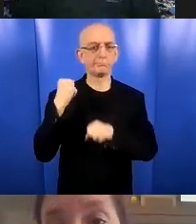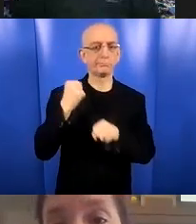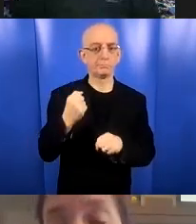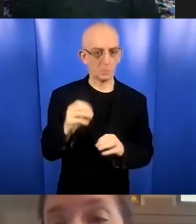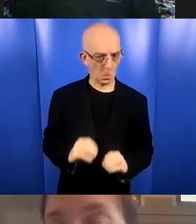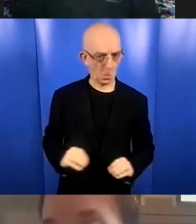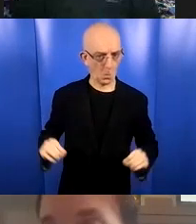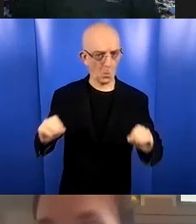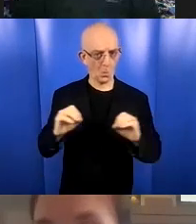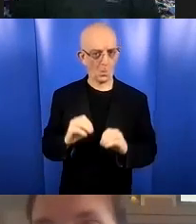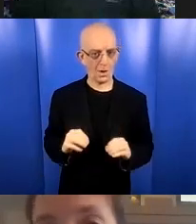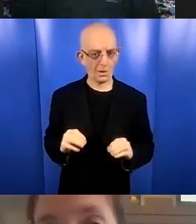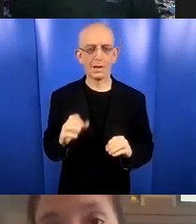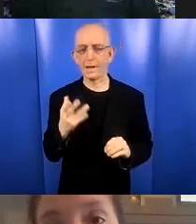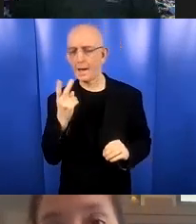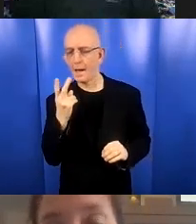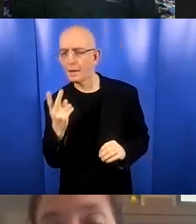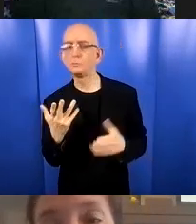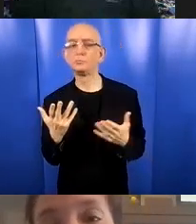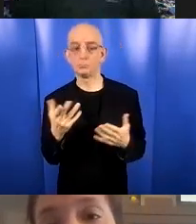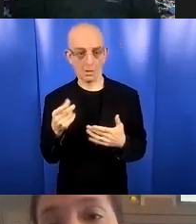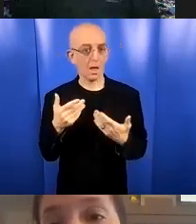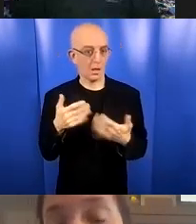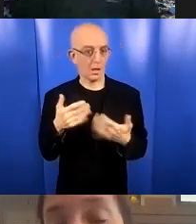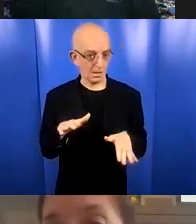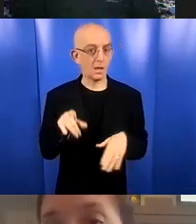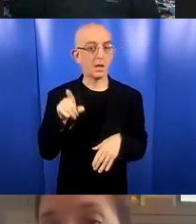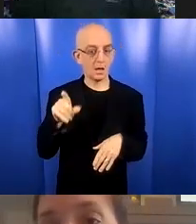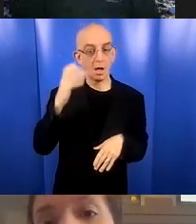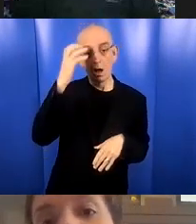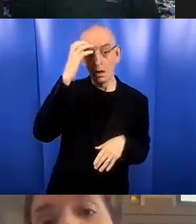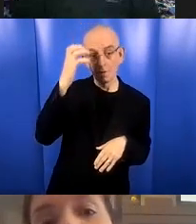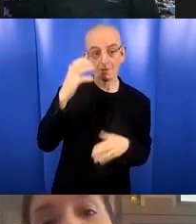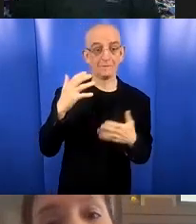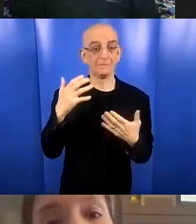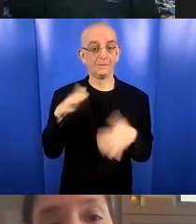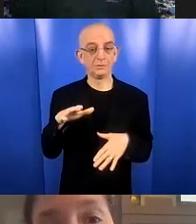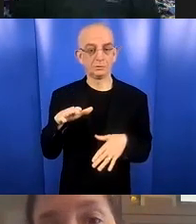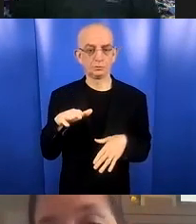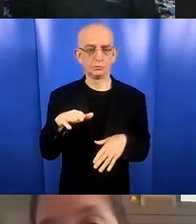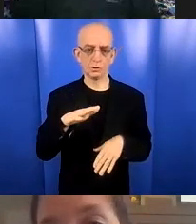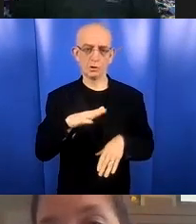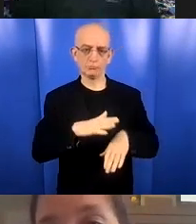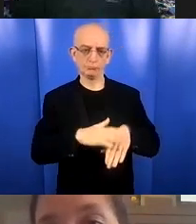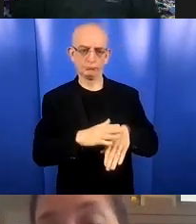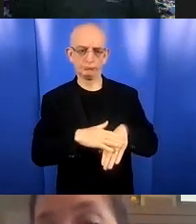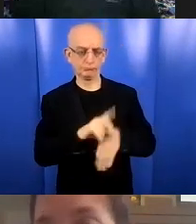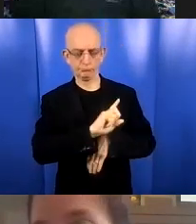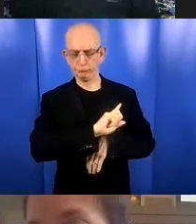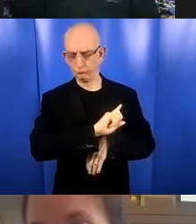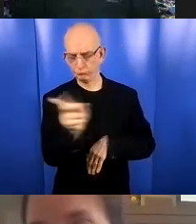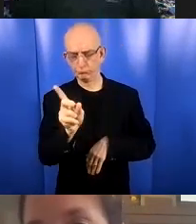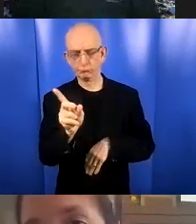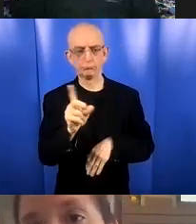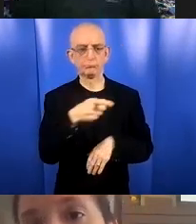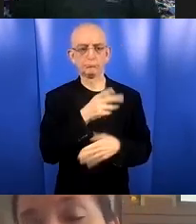often to restrict these rights to protest. And so in the past year, the violation of civic freedom that we most